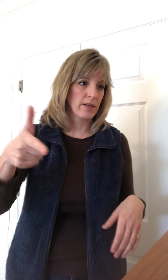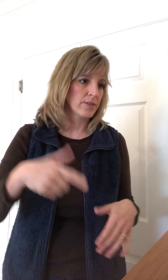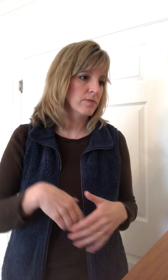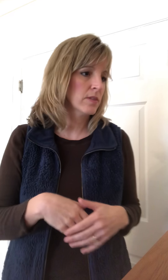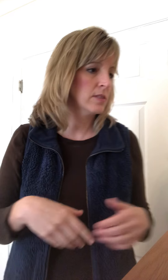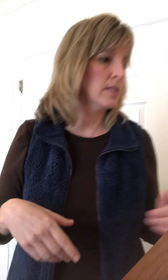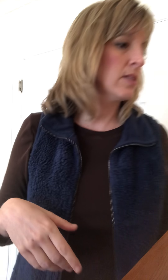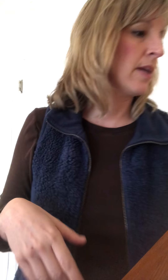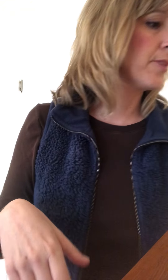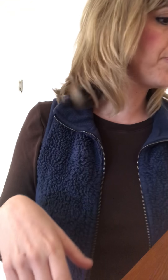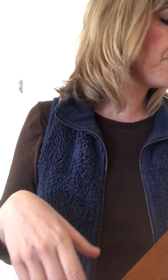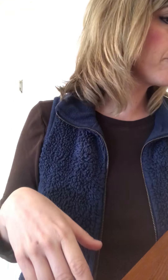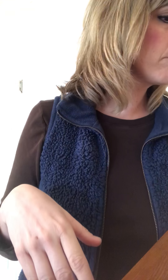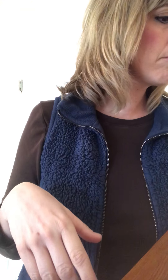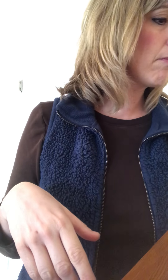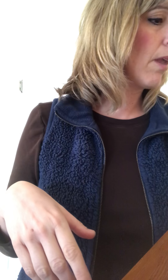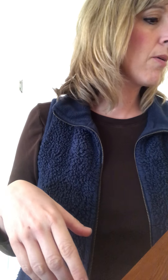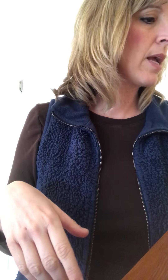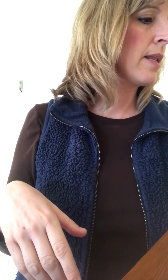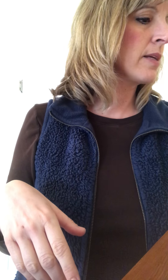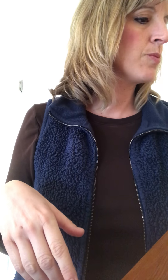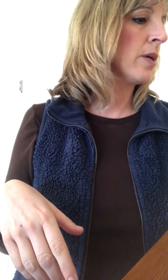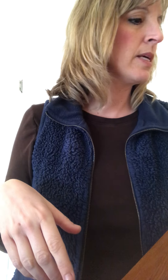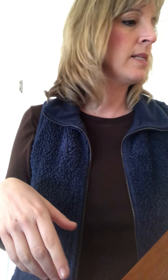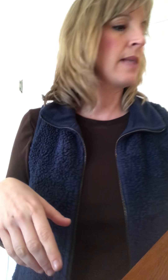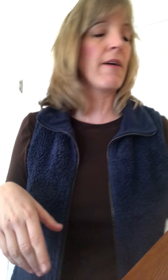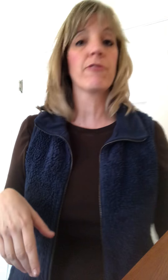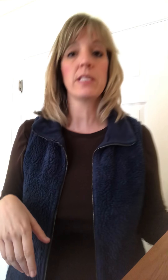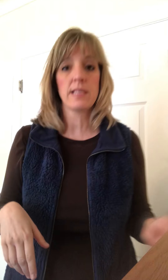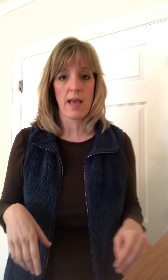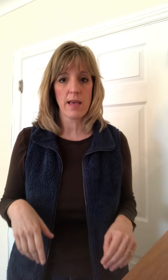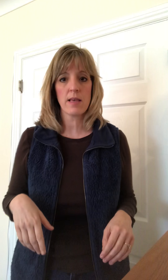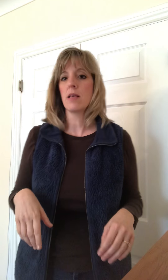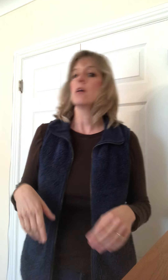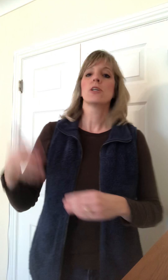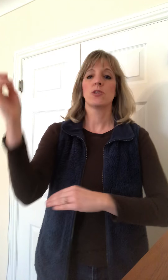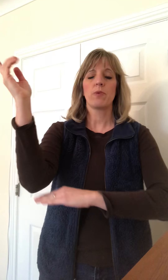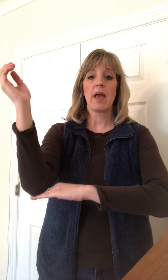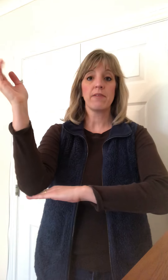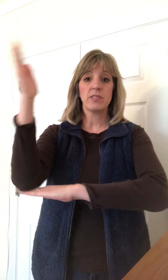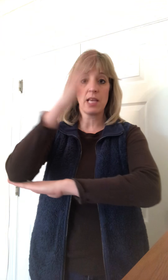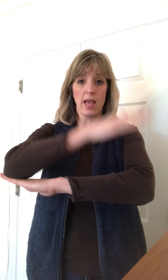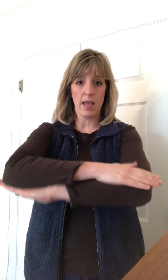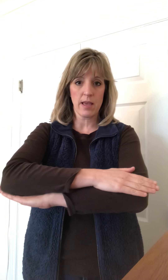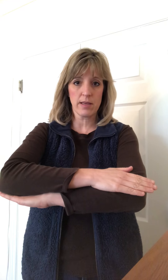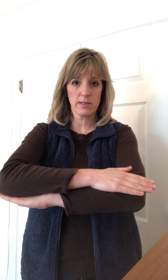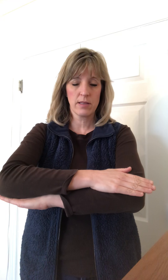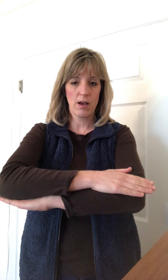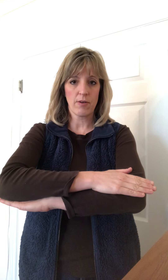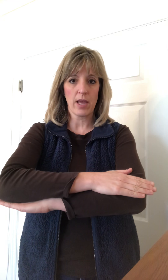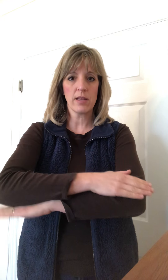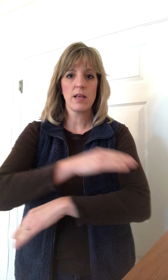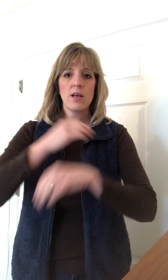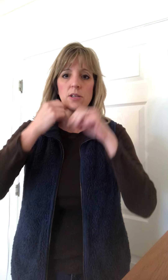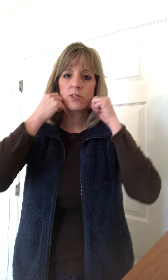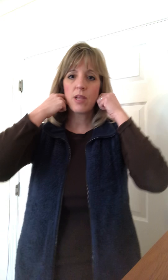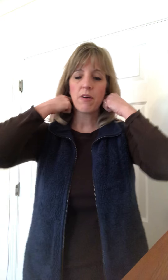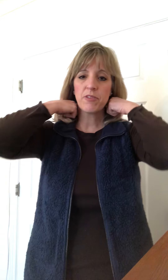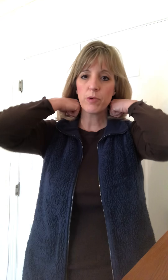later, see you later. Okay, next one is every day. So we have day, all right? So now if you want